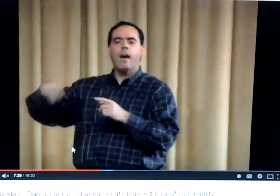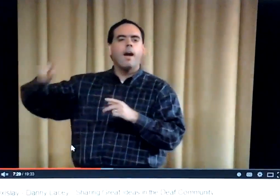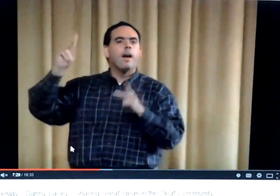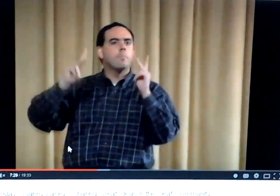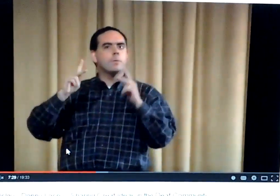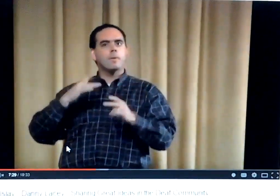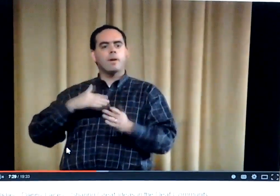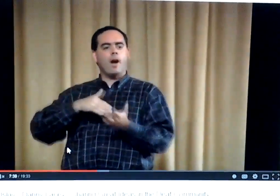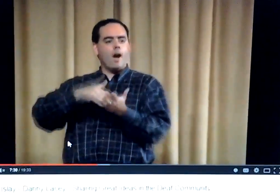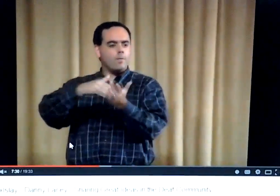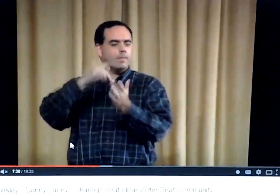The E,